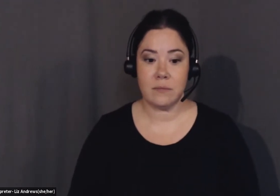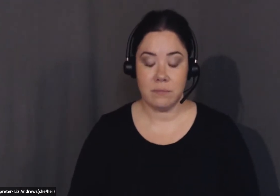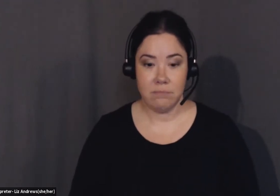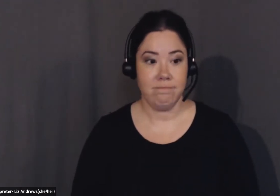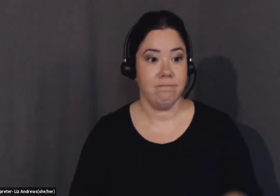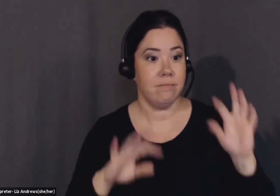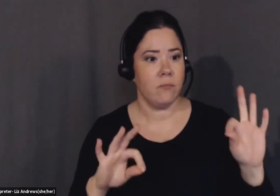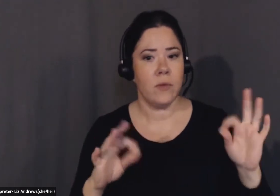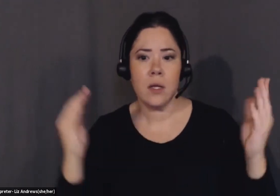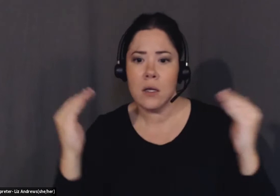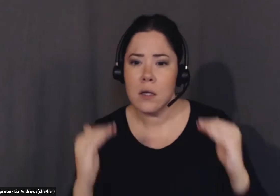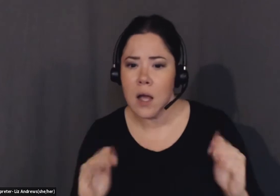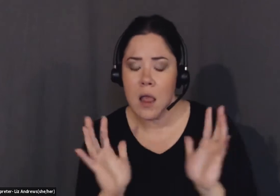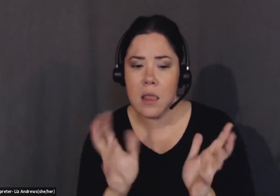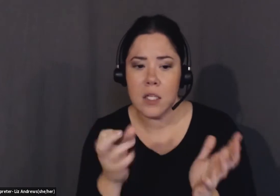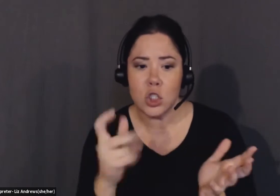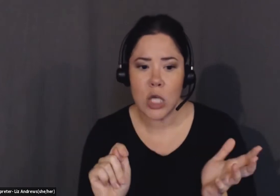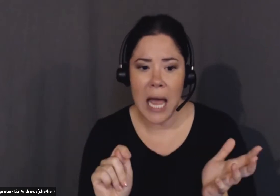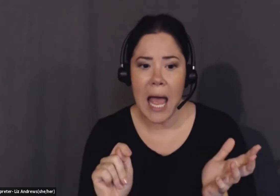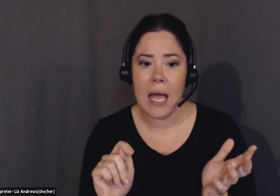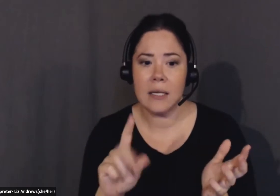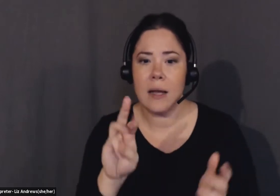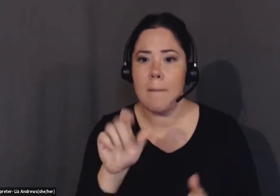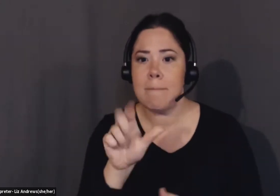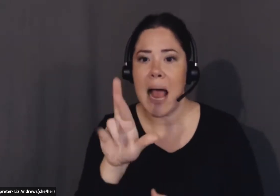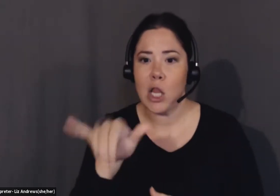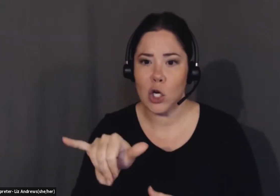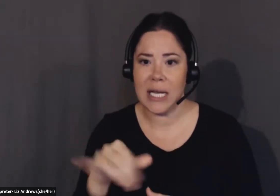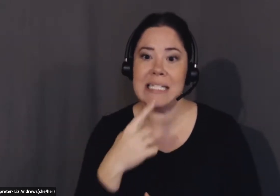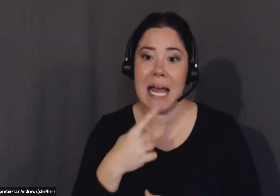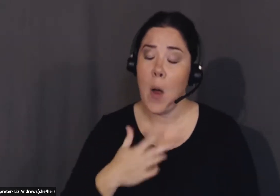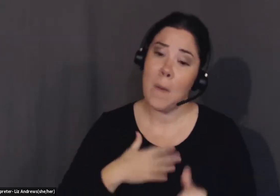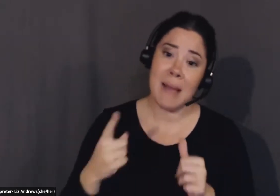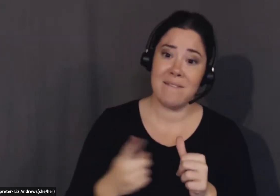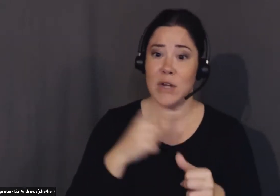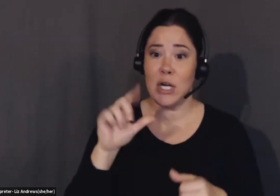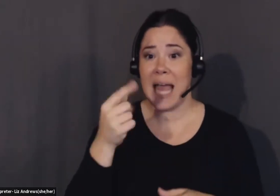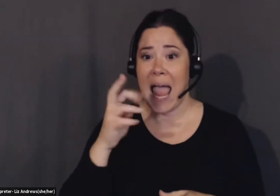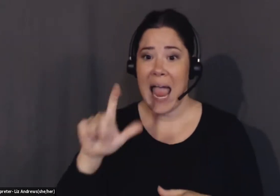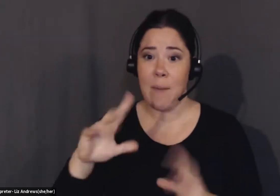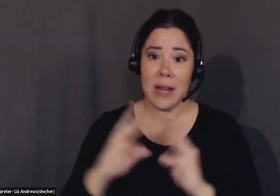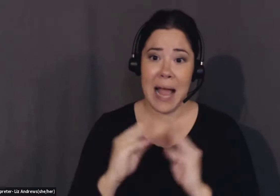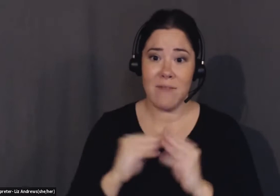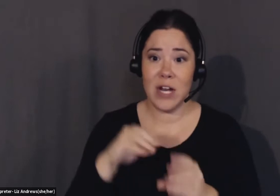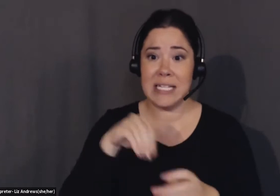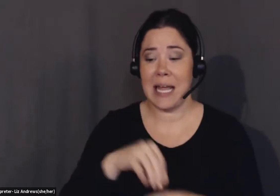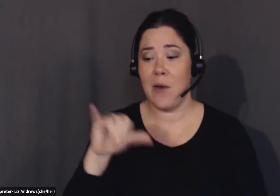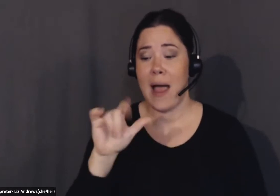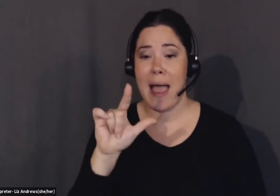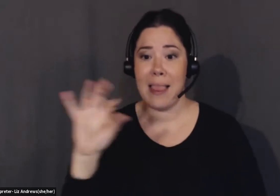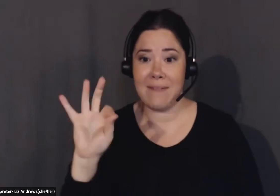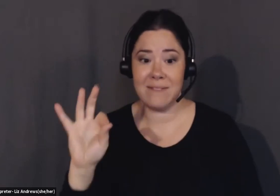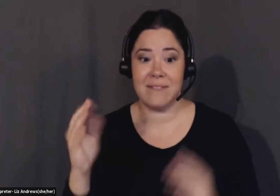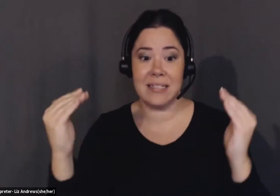Awesome. And then there's in the There's- chat, Oh, Mallory was saying my first April conference in YLF. And then Becky,